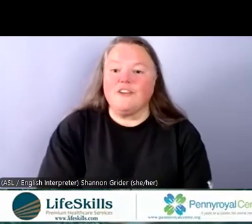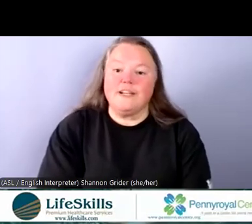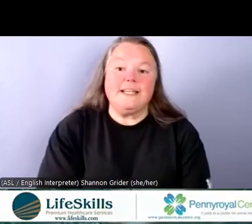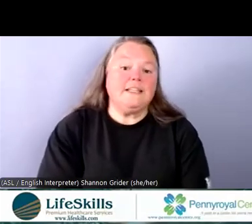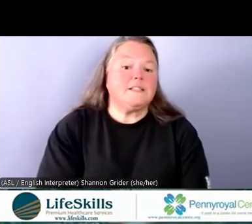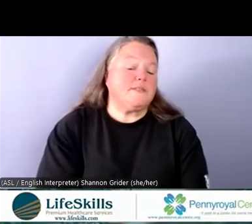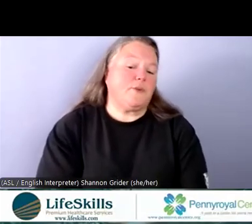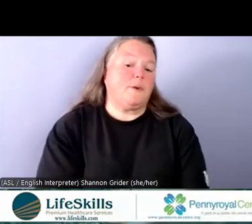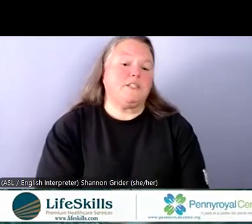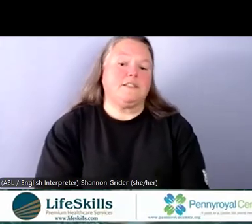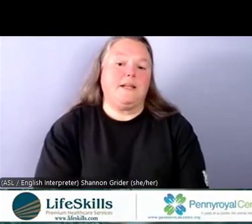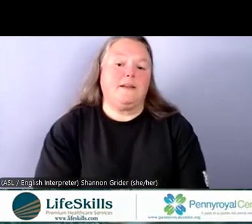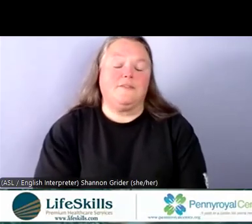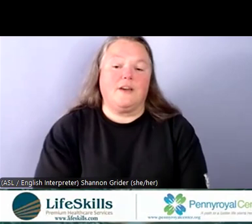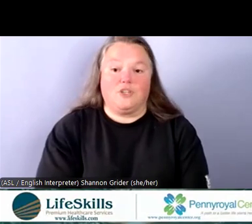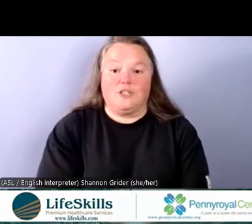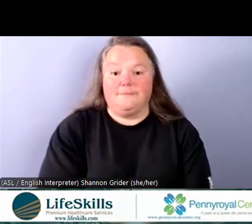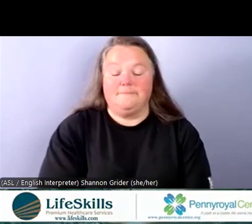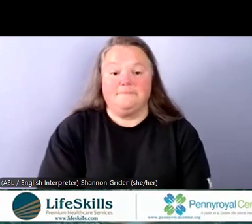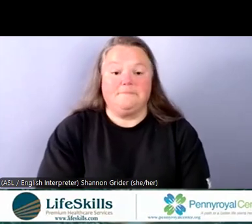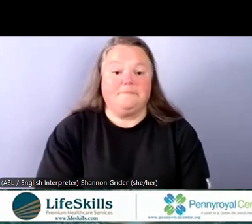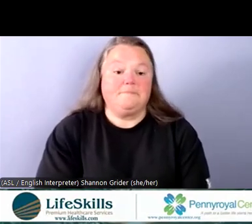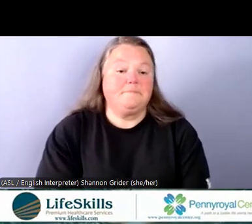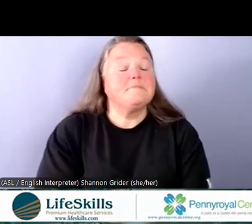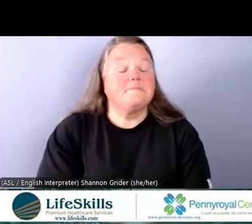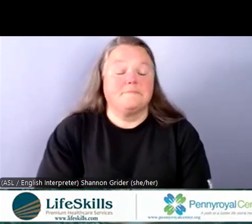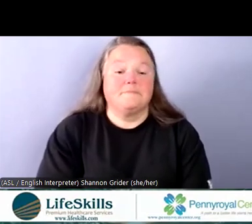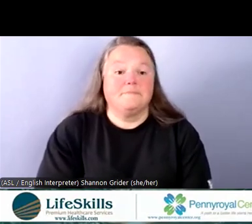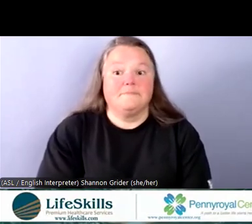Okay. Are there any specific questions I may not have covered?